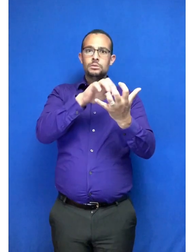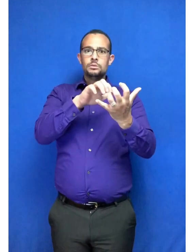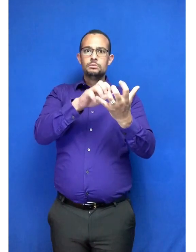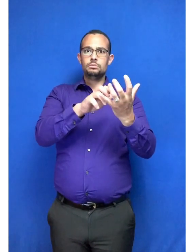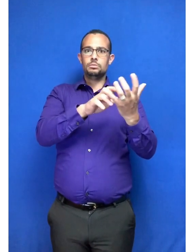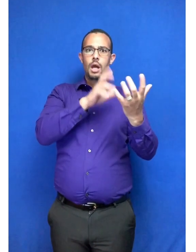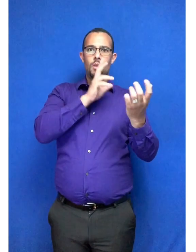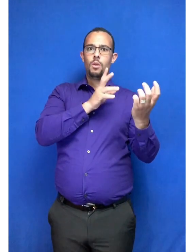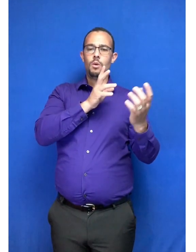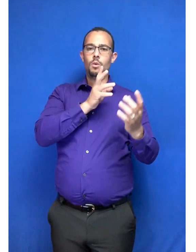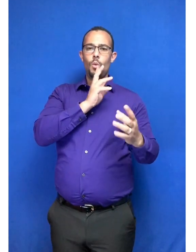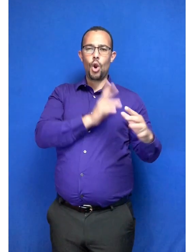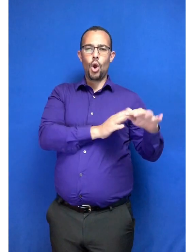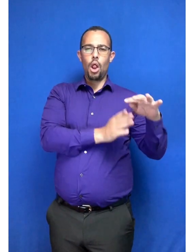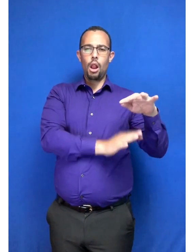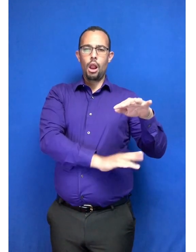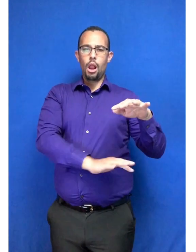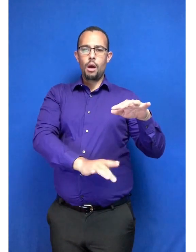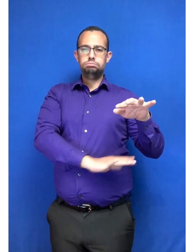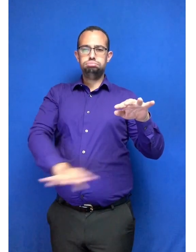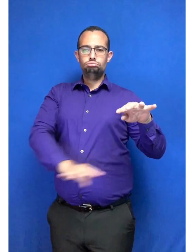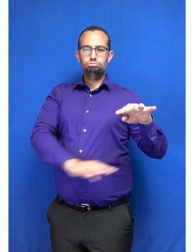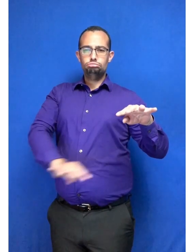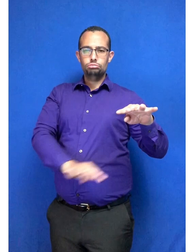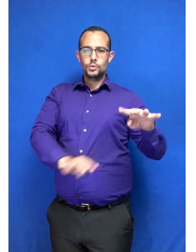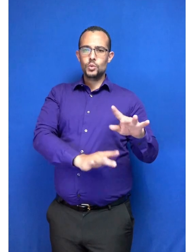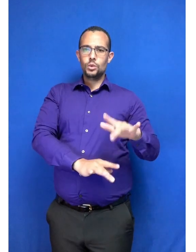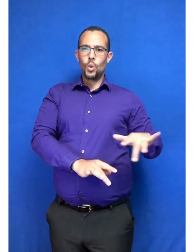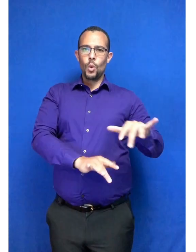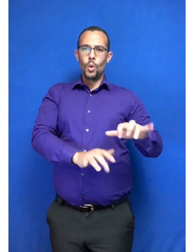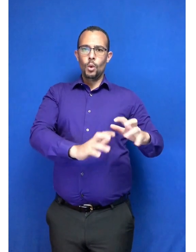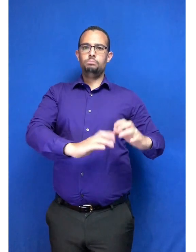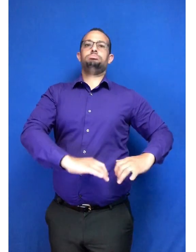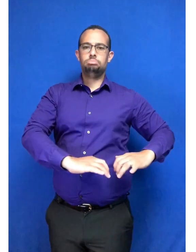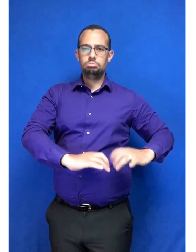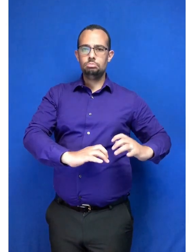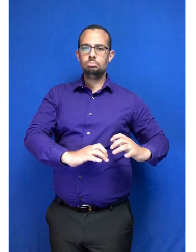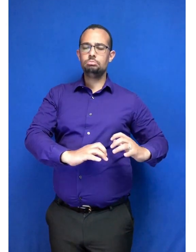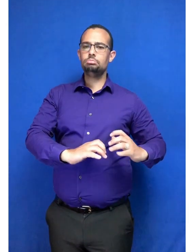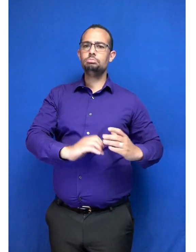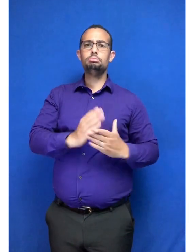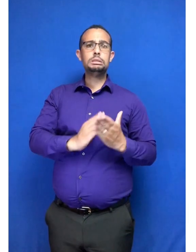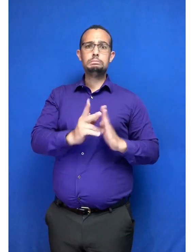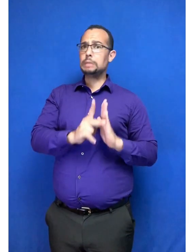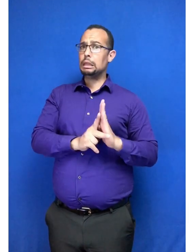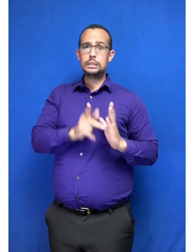can develop, and not all policies cover that. Look into your area, determine your